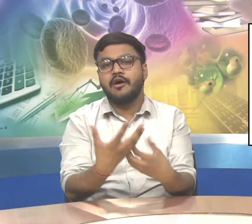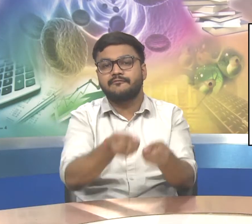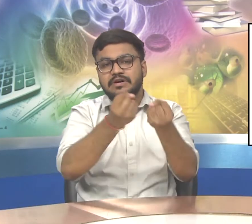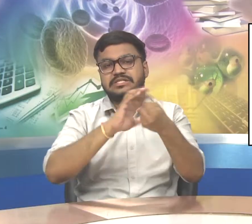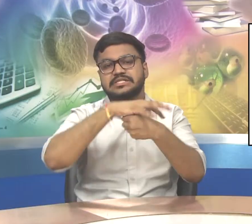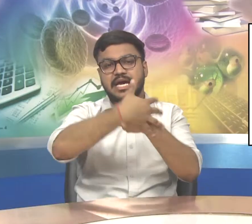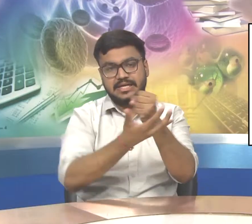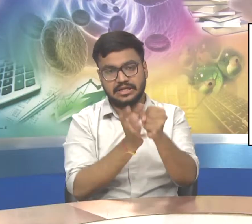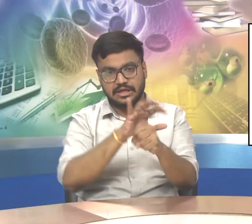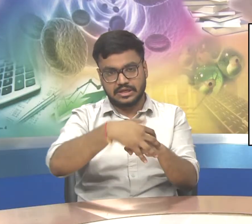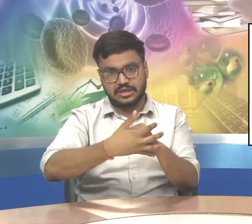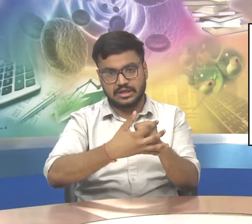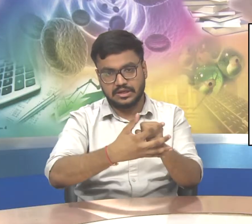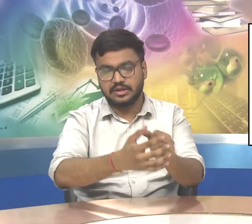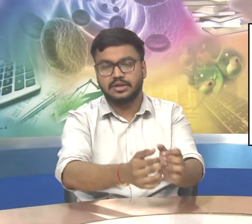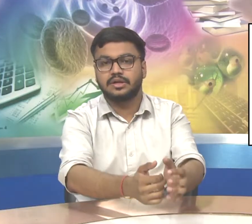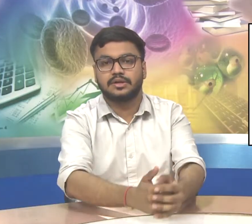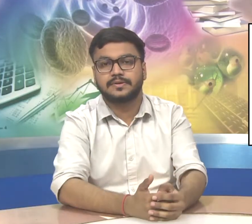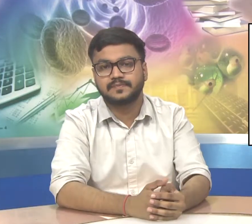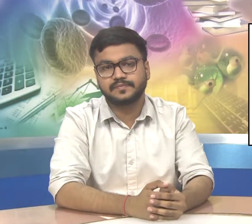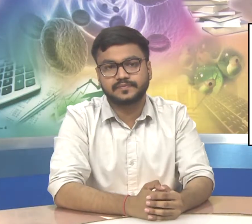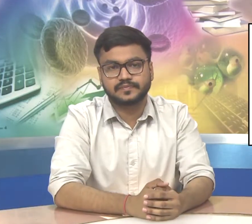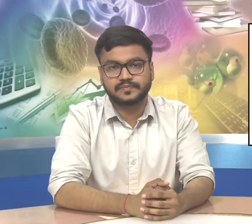Dalton found the relative weight of atoms.